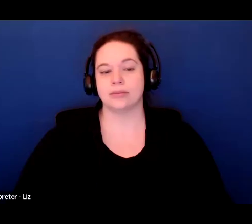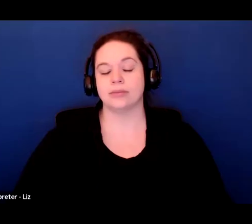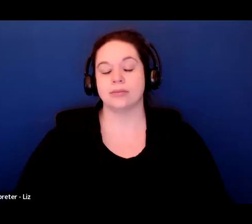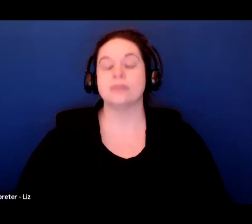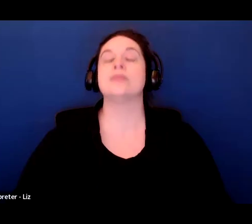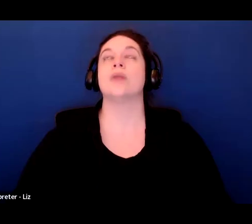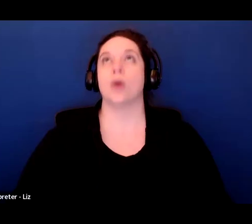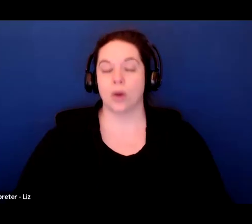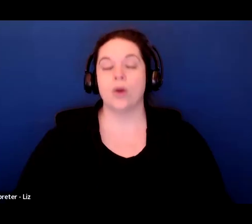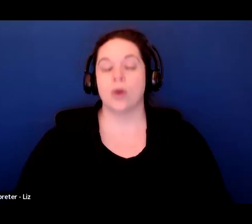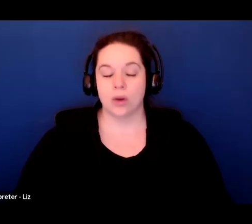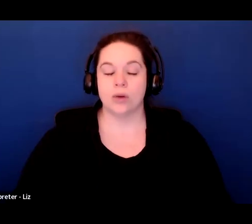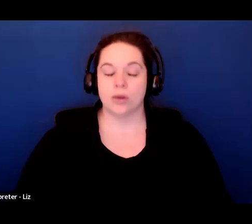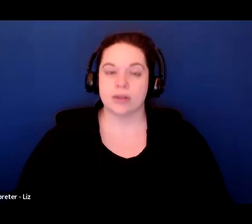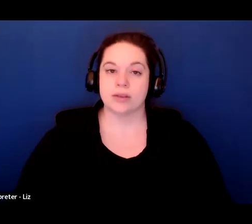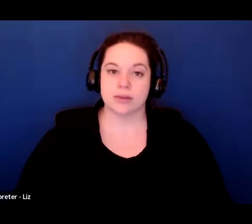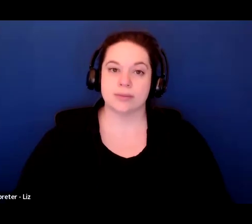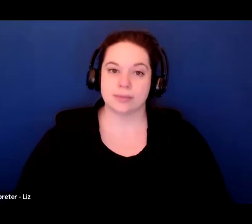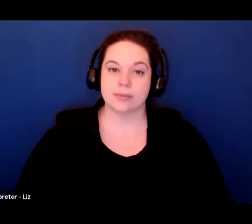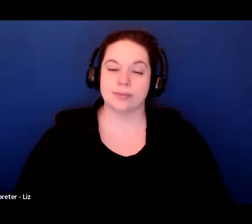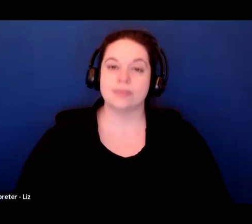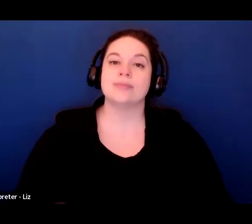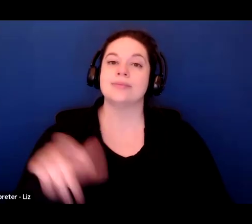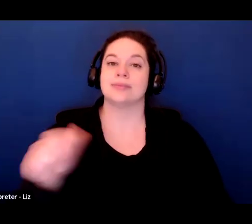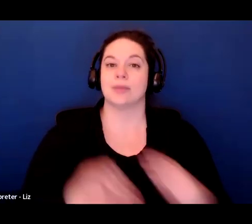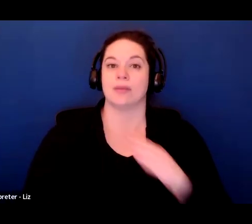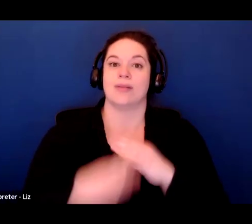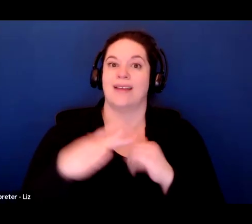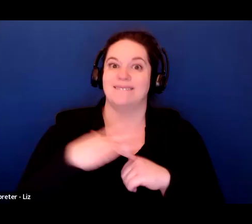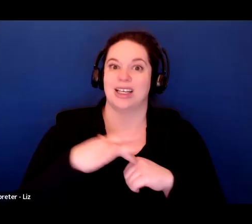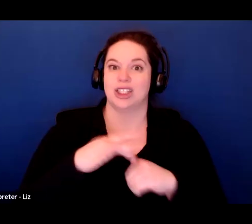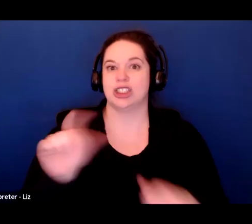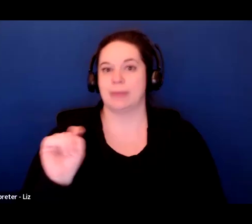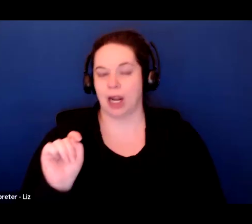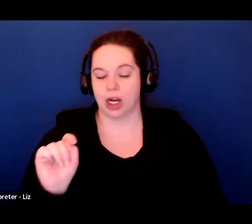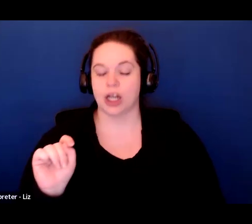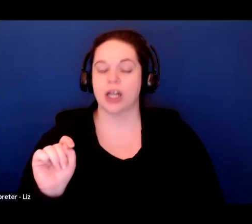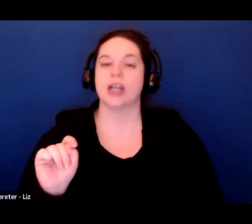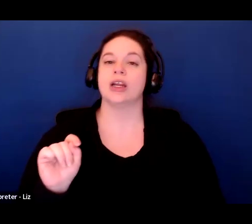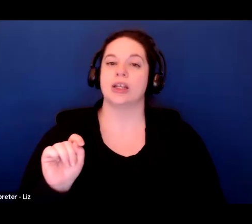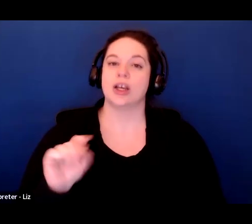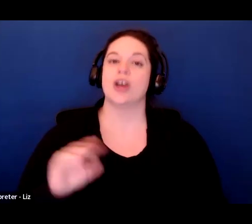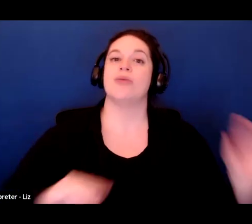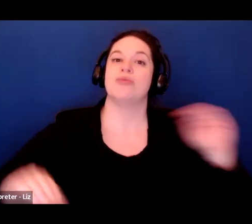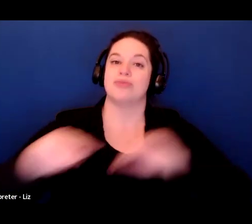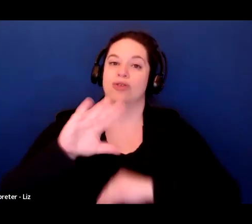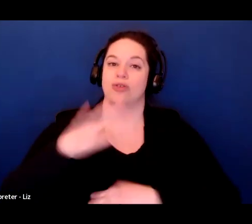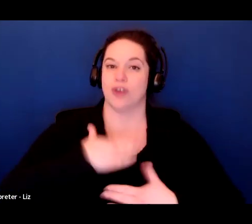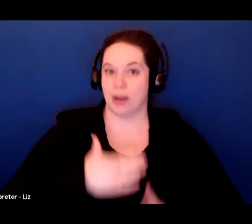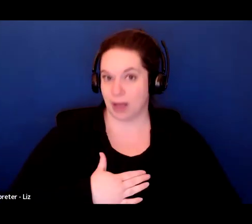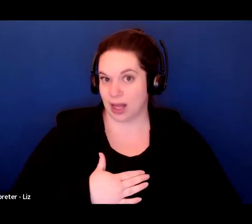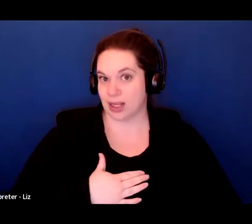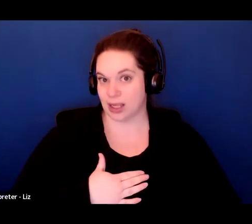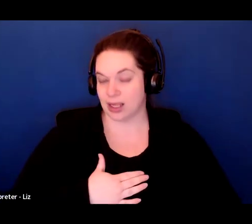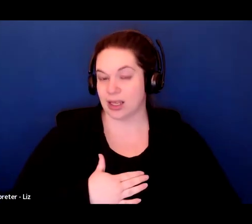So another way on how to prevent bladder infections is to move your body, that parts of your body that